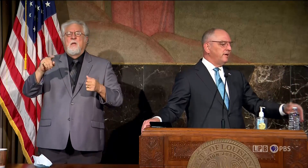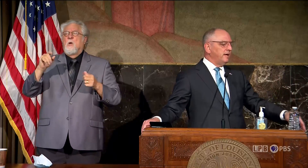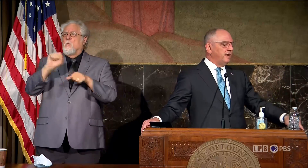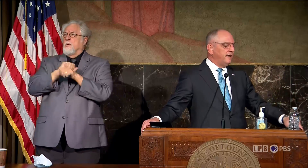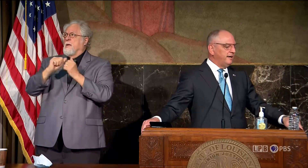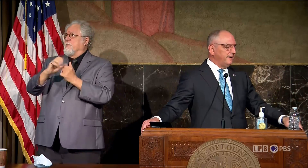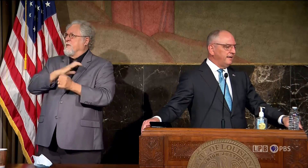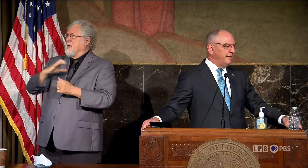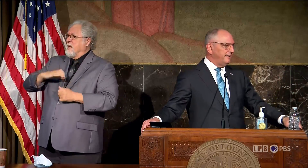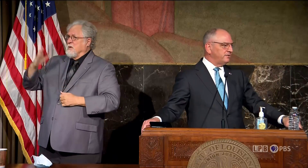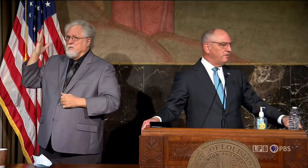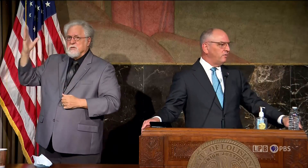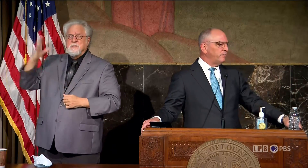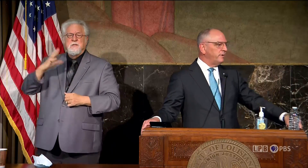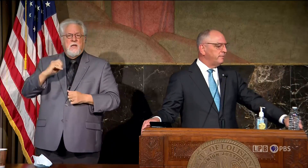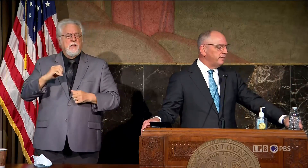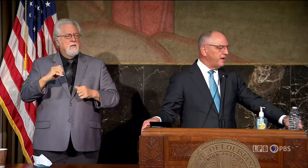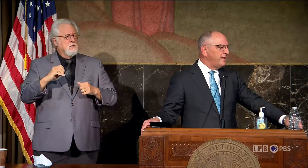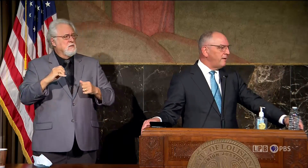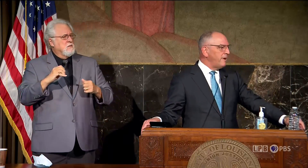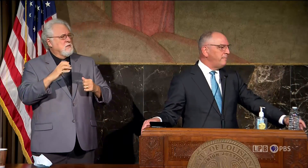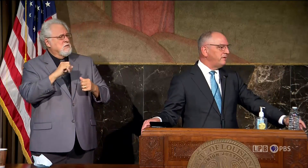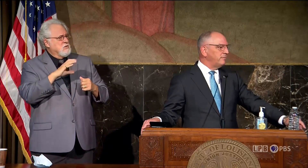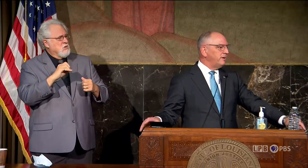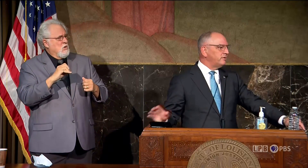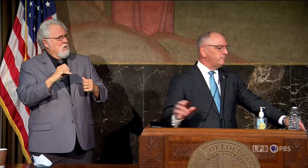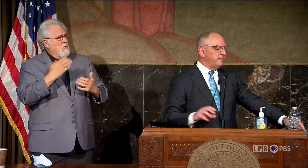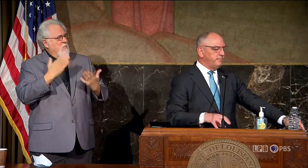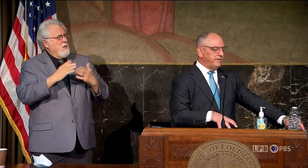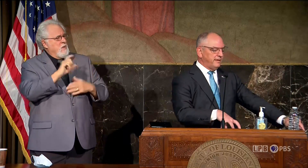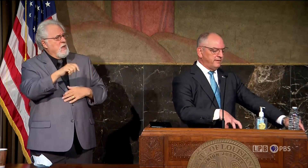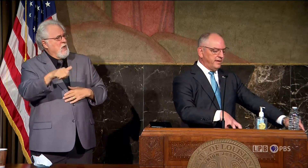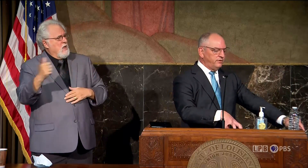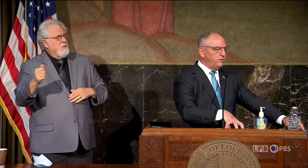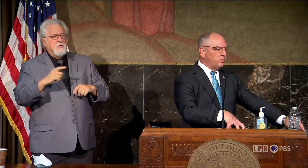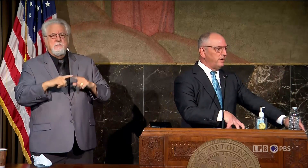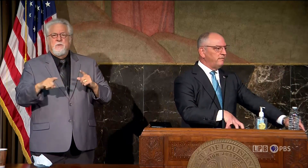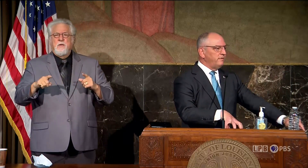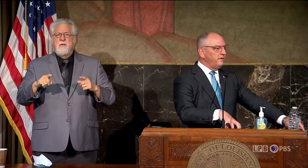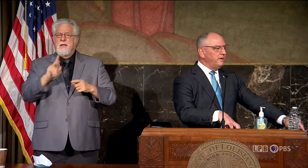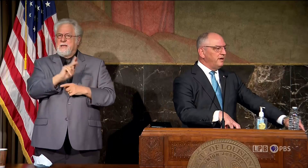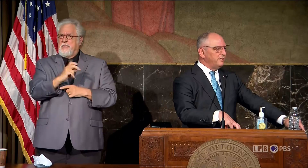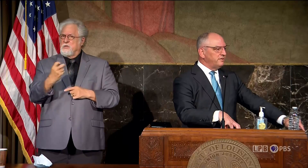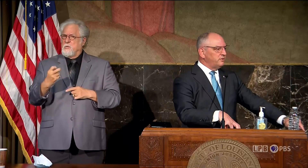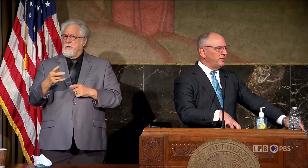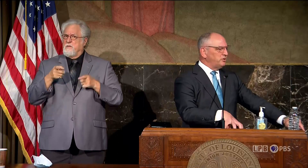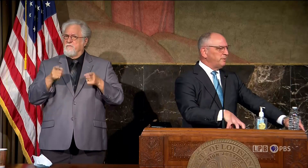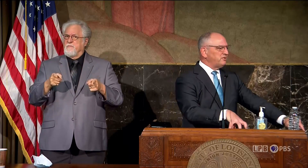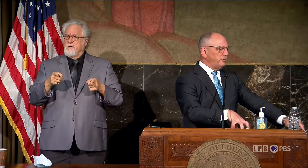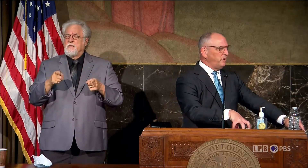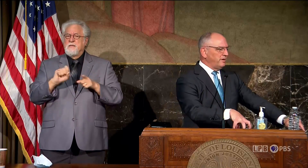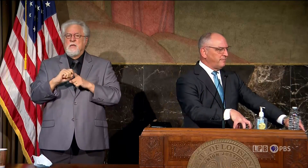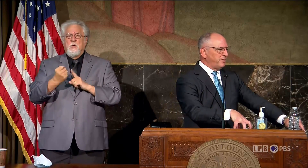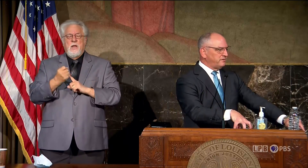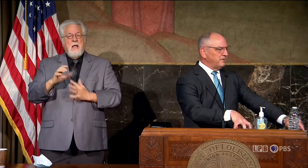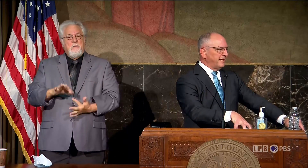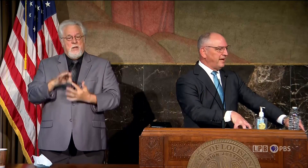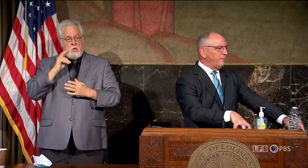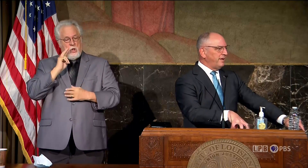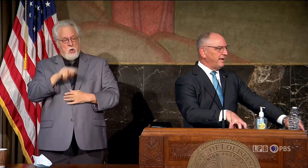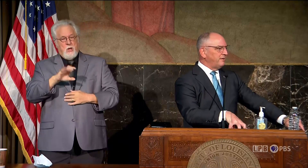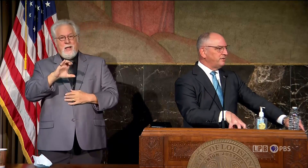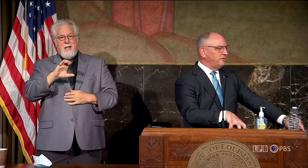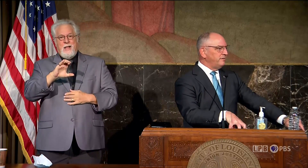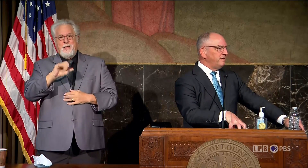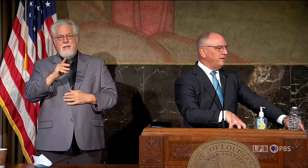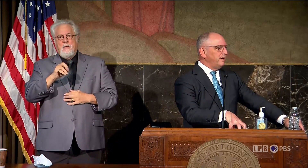on, and so forth. And there may be some others, but that K through 12 situation, especially when you look at parishes like